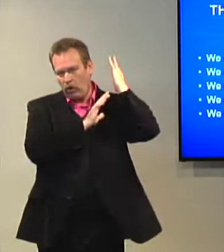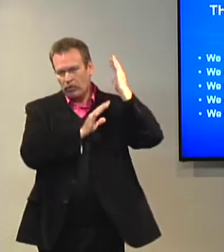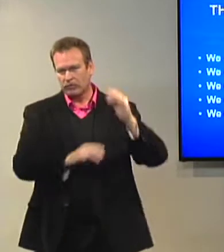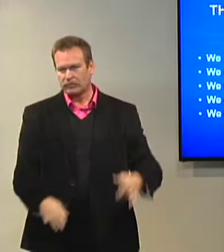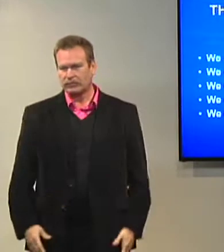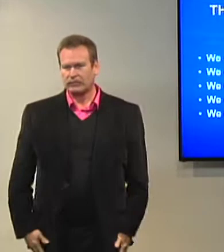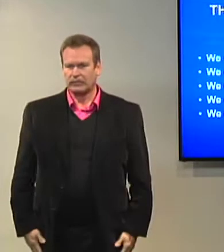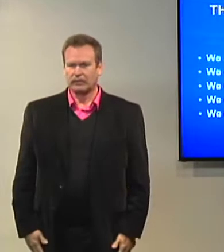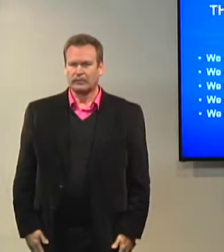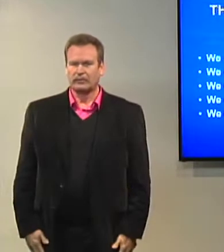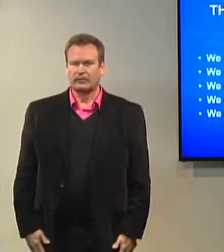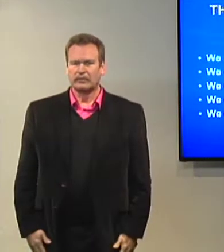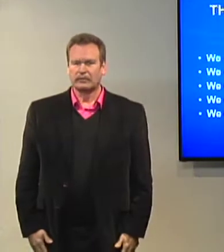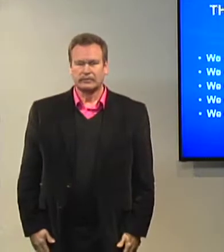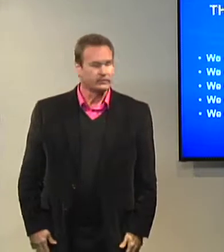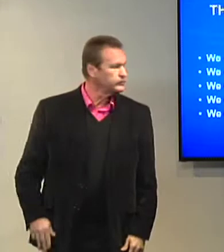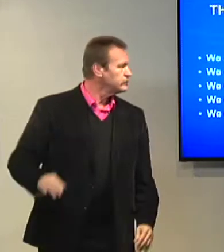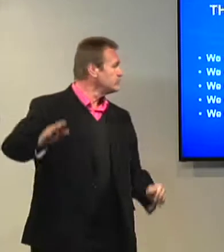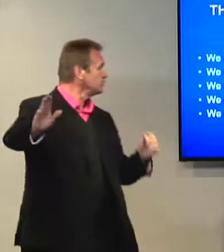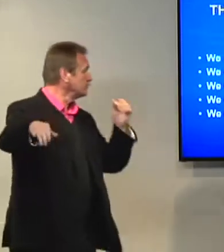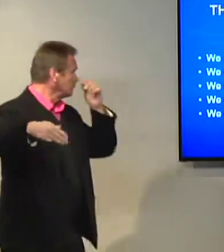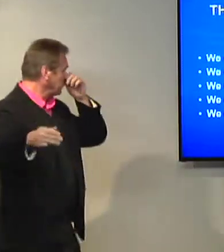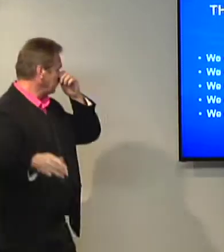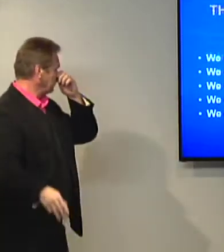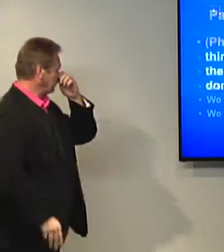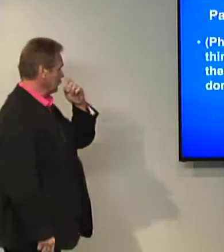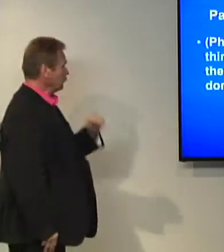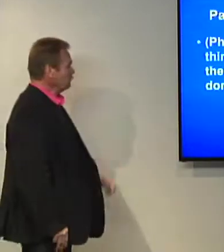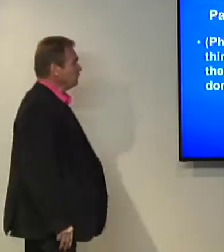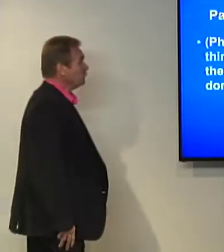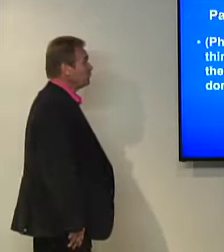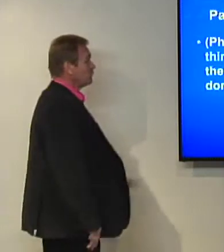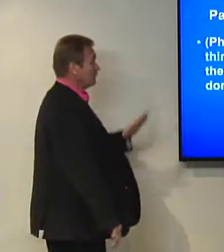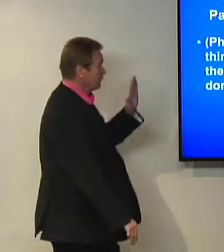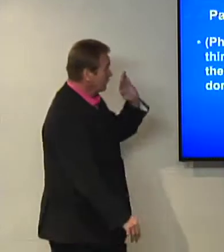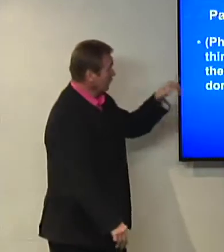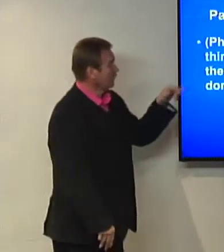them out of our minds. They're in the past.